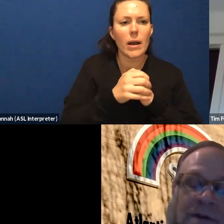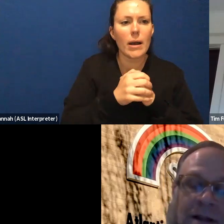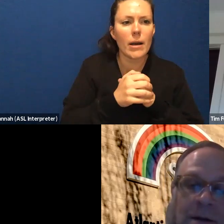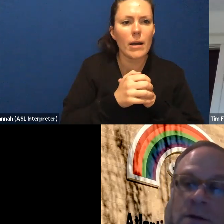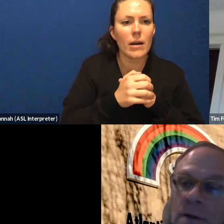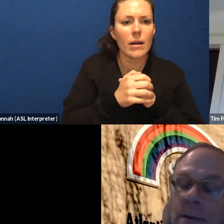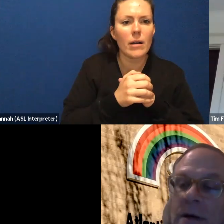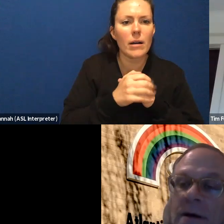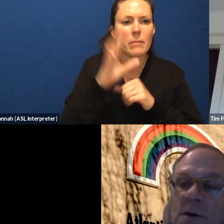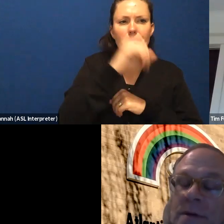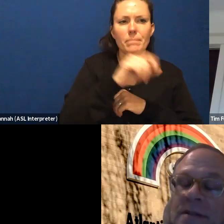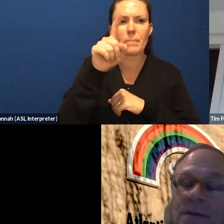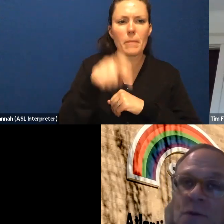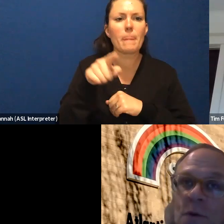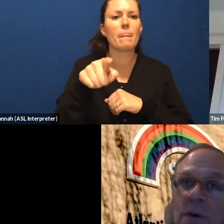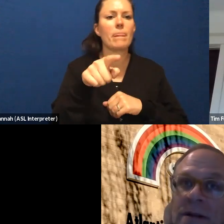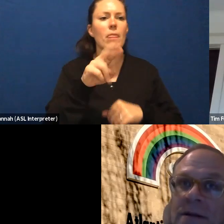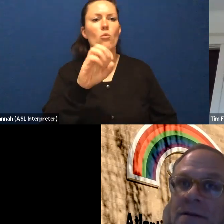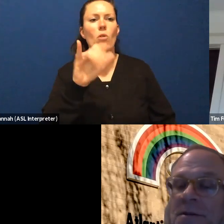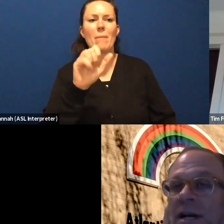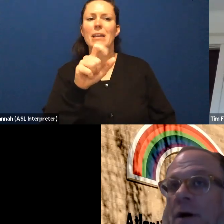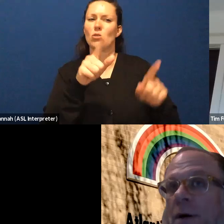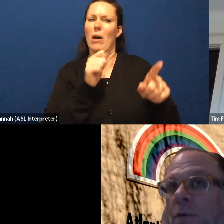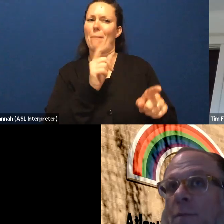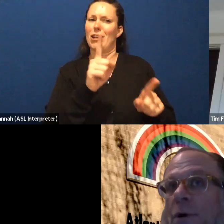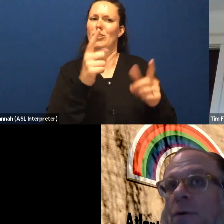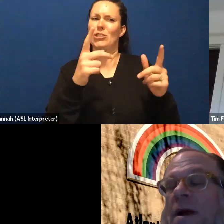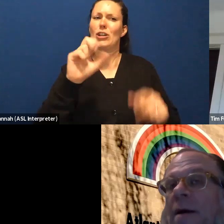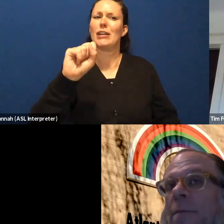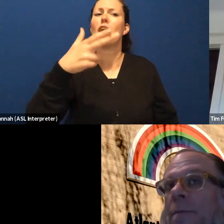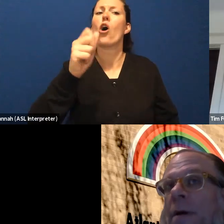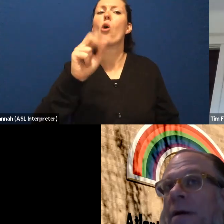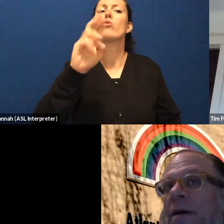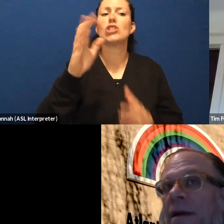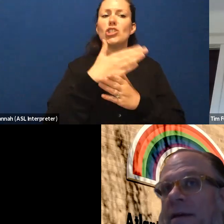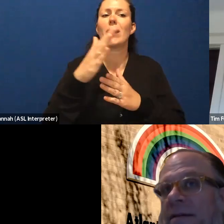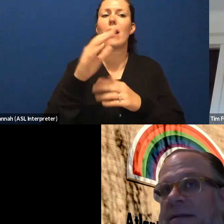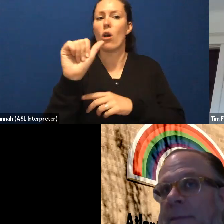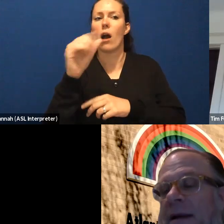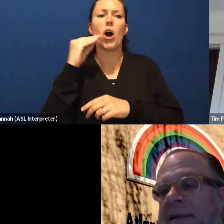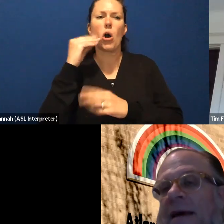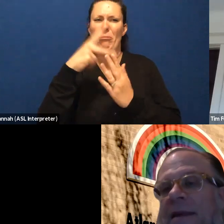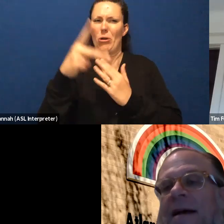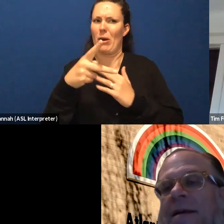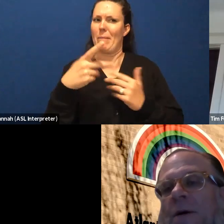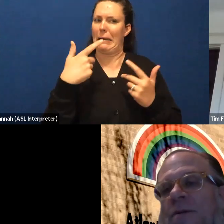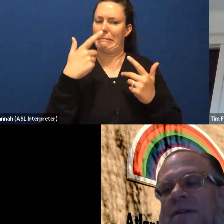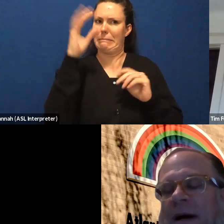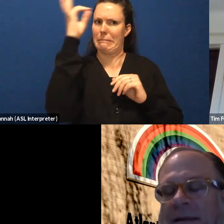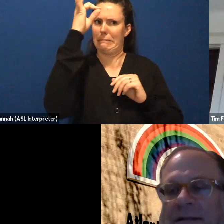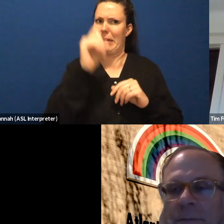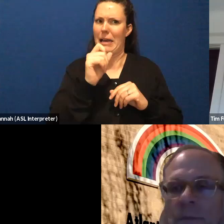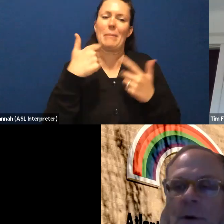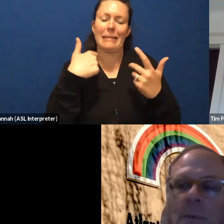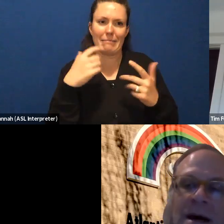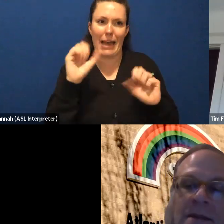Well, first of all, I don't know that I'm 100% sure what share a home program is. I mean, I think I know just